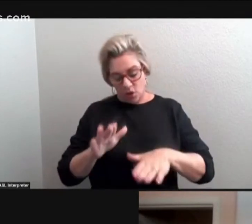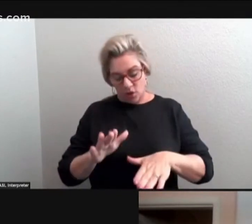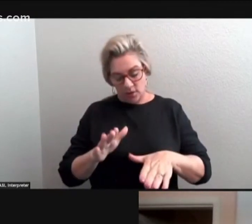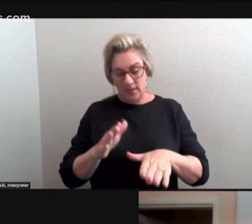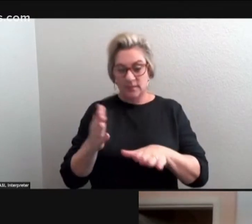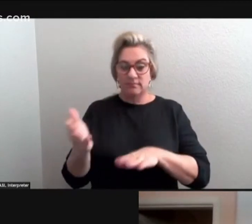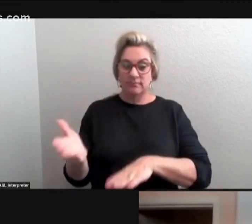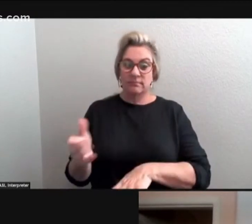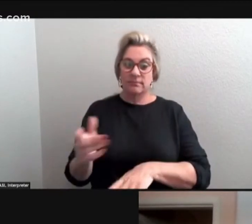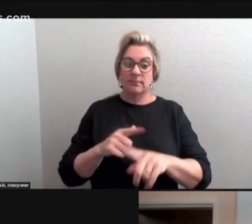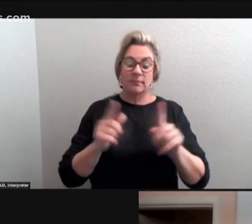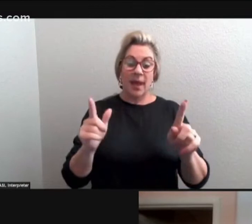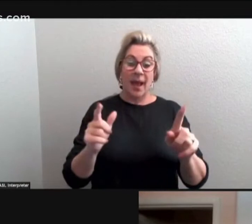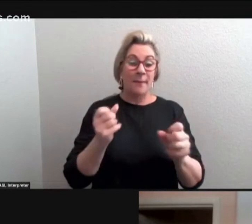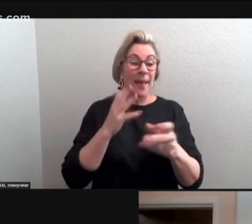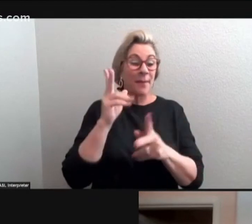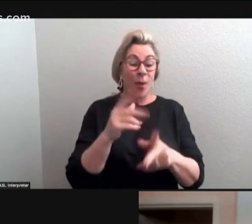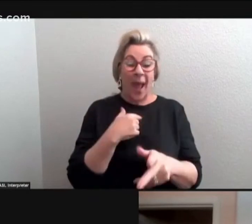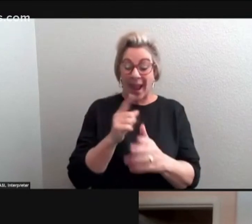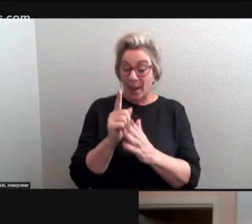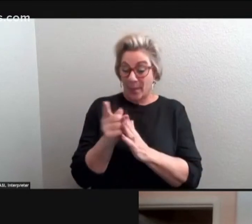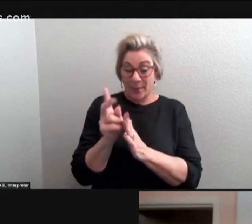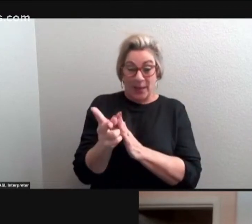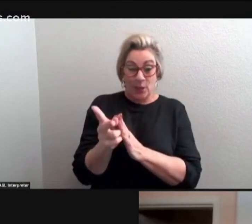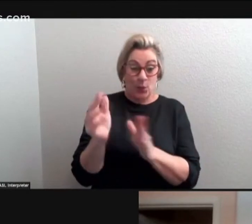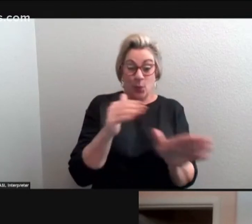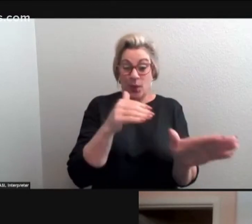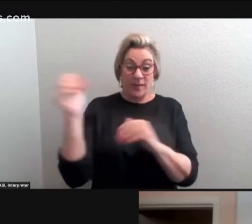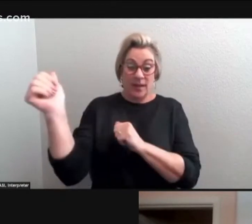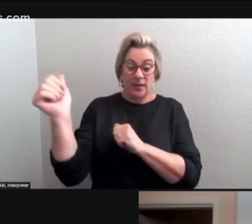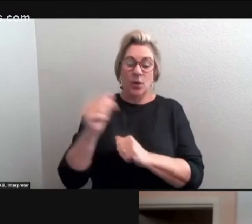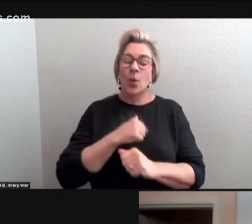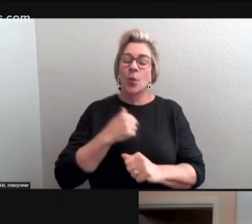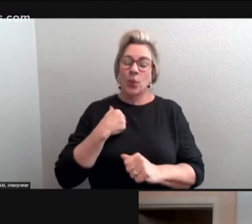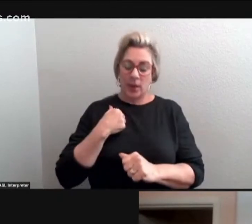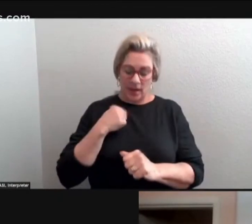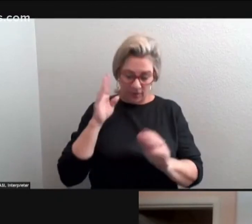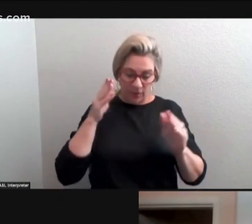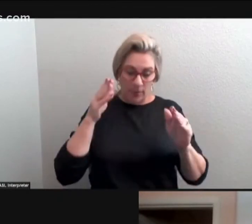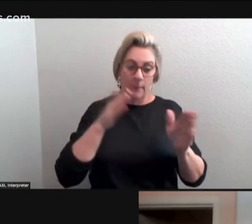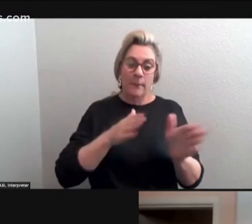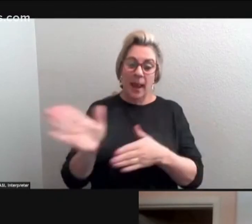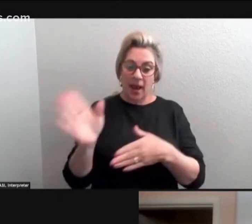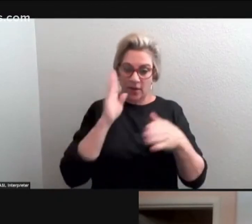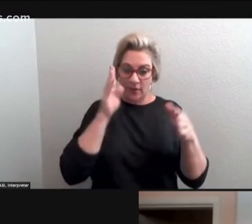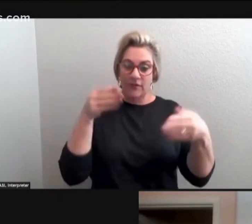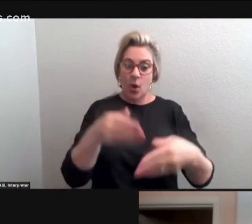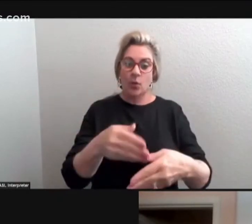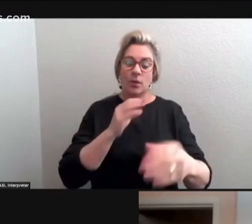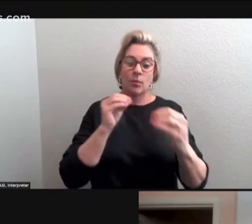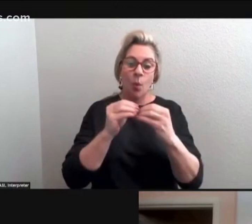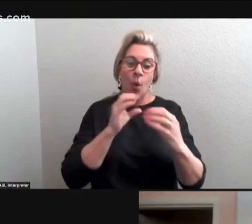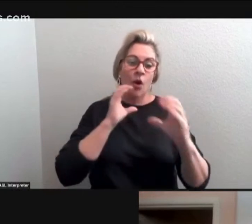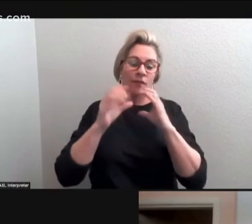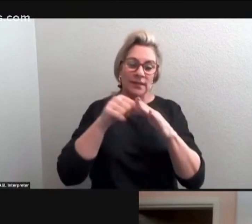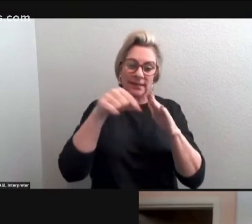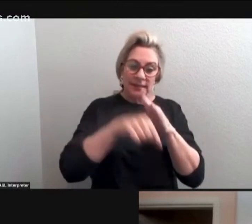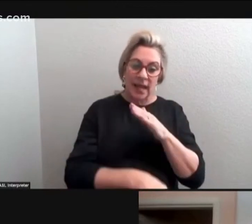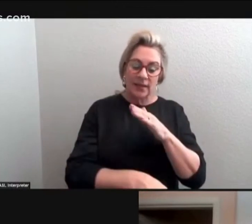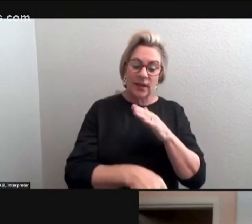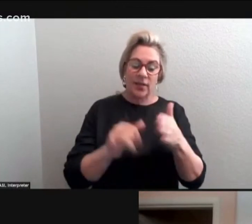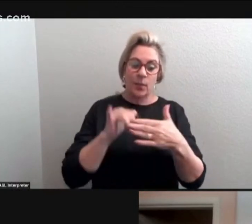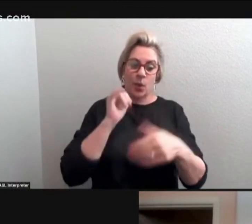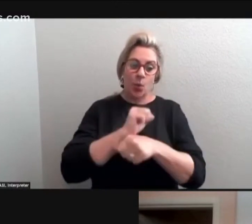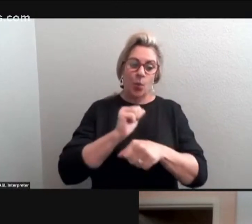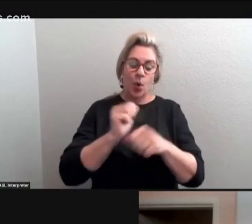were many people that only had minutes to get out. So yes, we will plan on focusing this conversation on steps forward that we could take with the